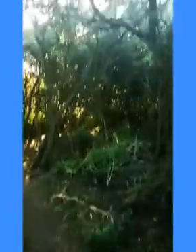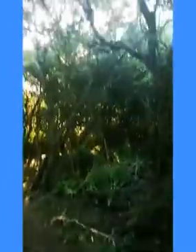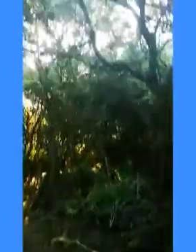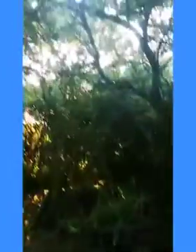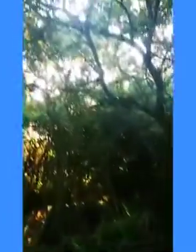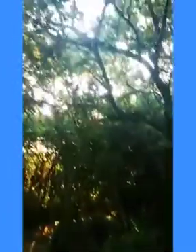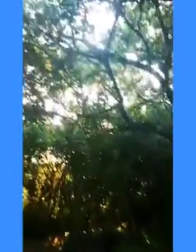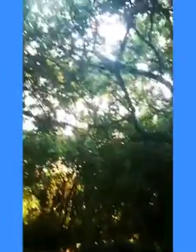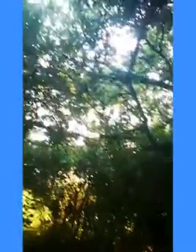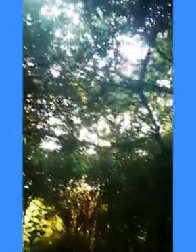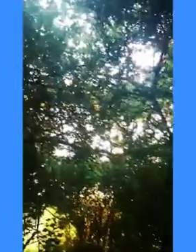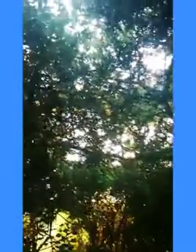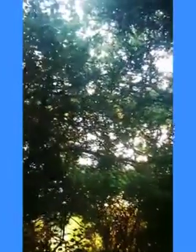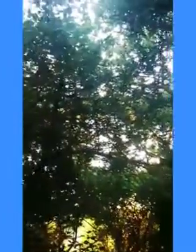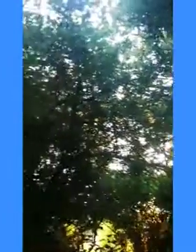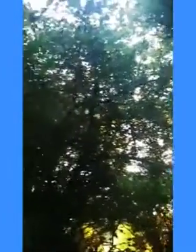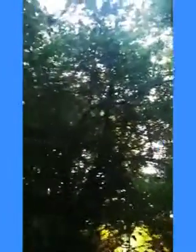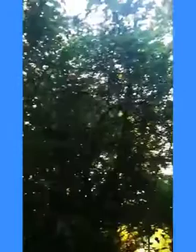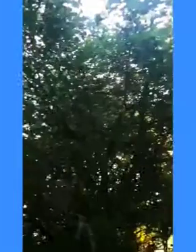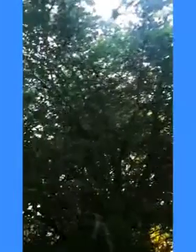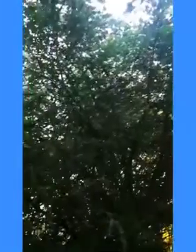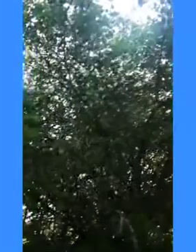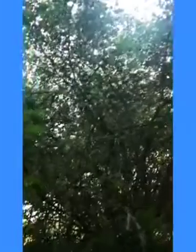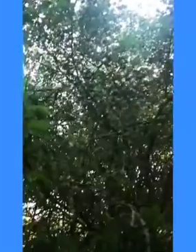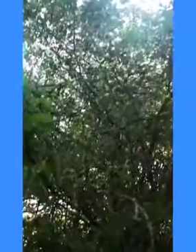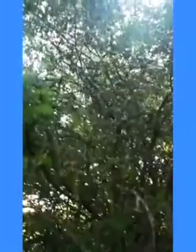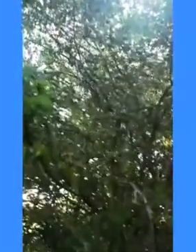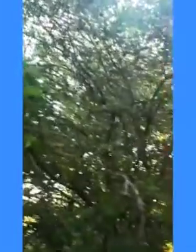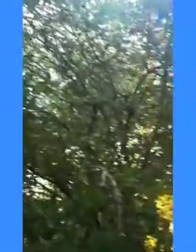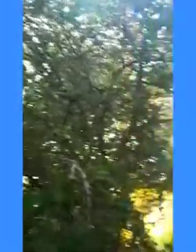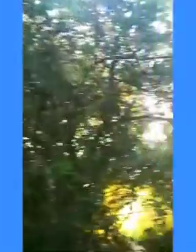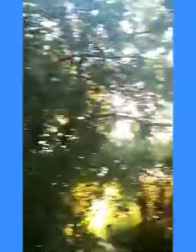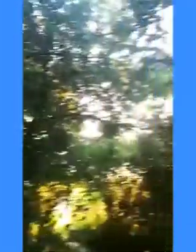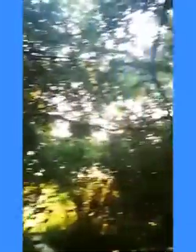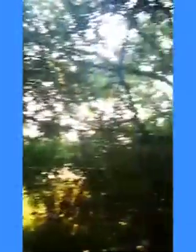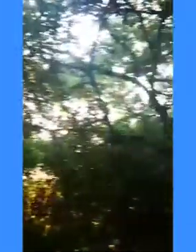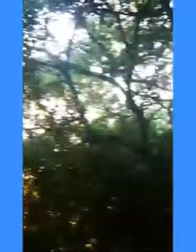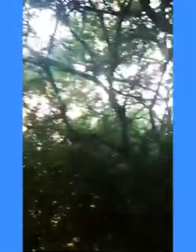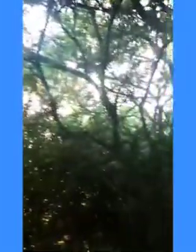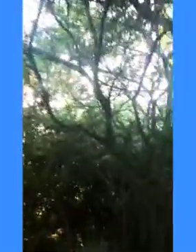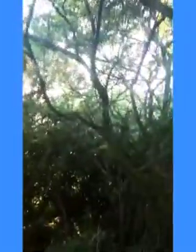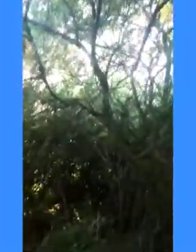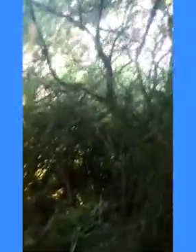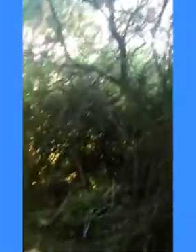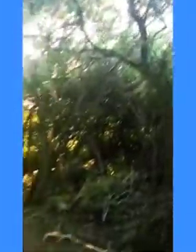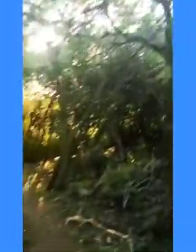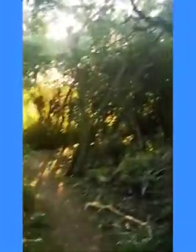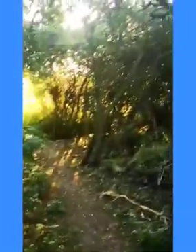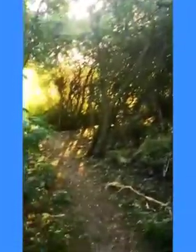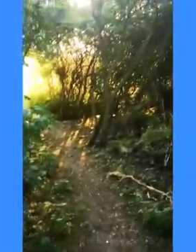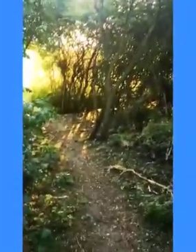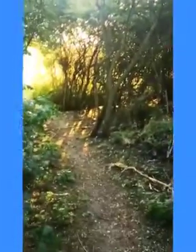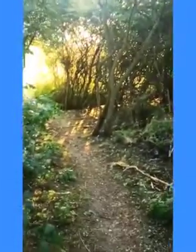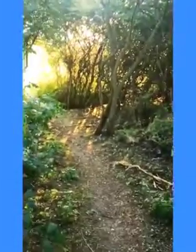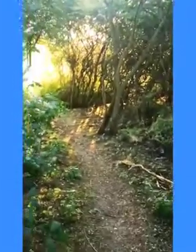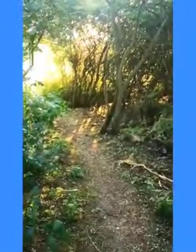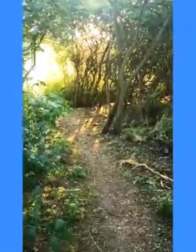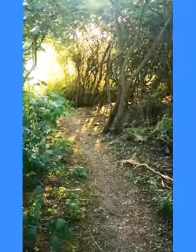Totally covered with trees, it's like being in a den. It's lovely. Buddy, where are